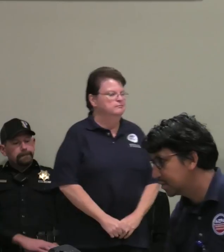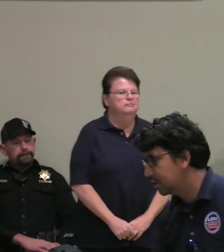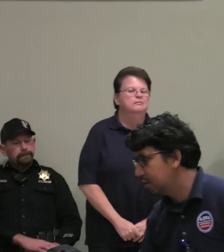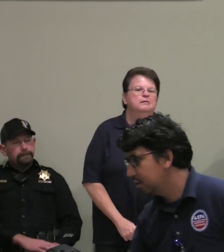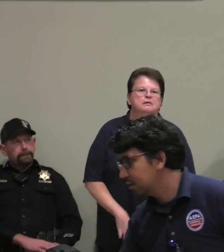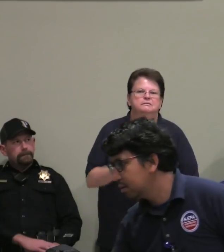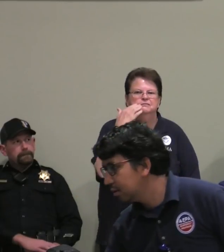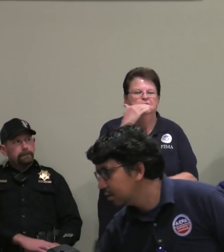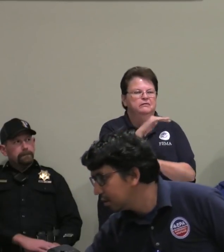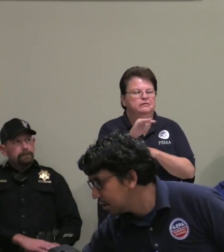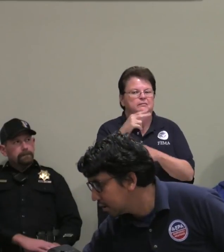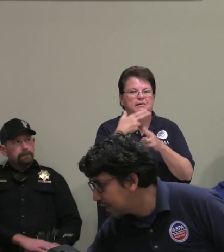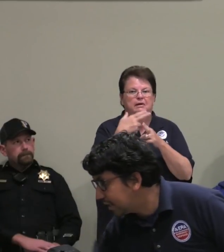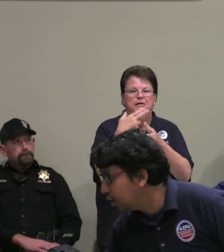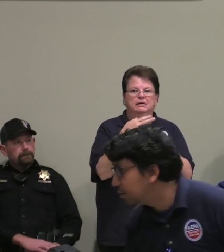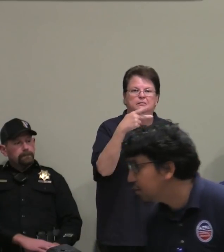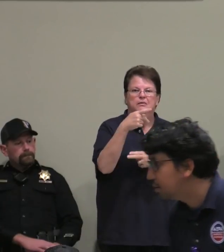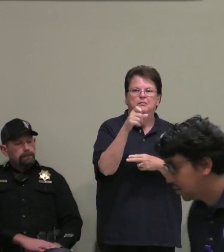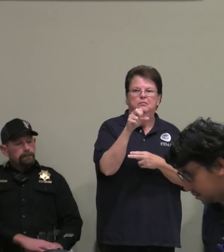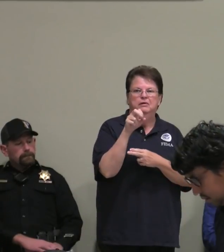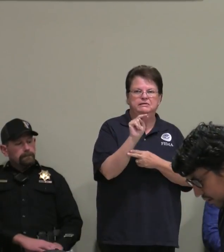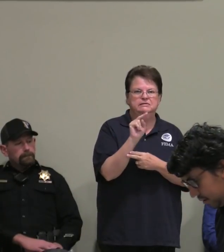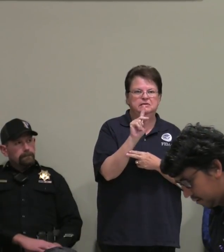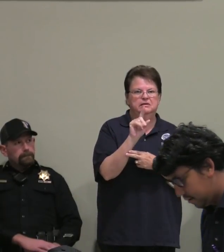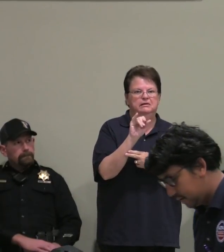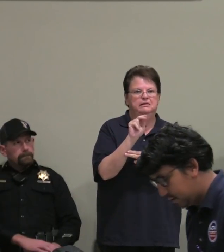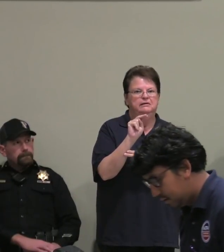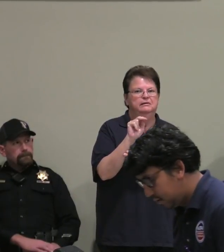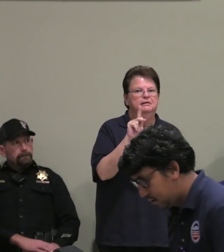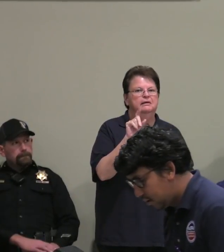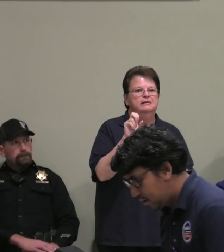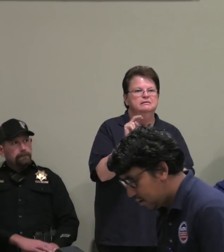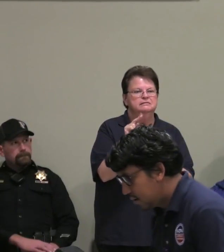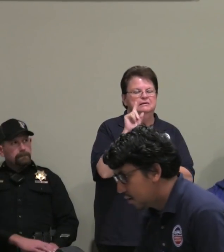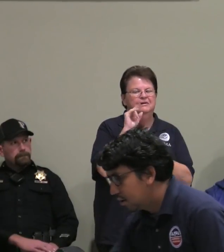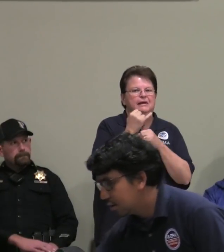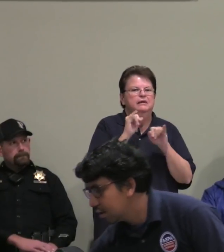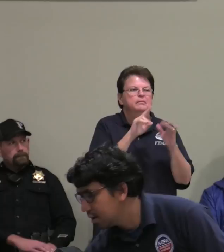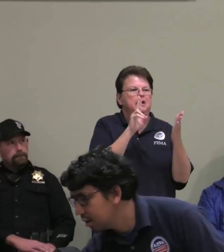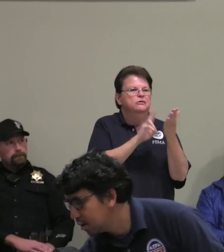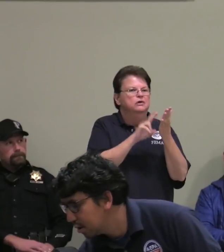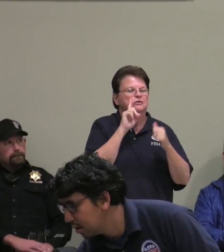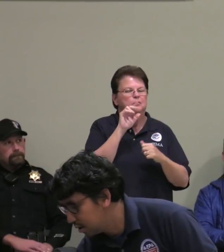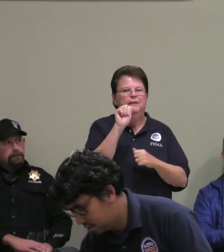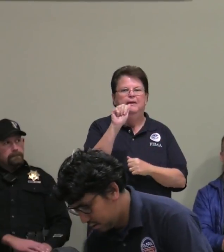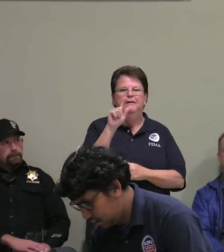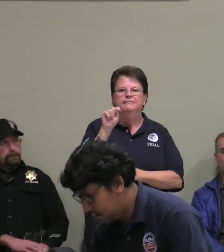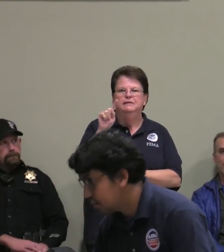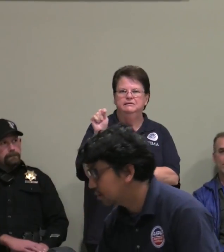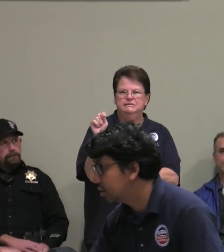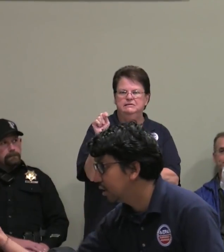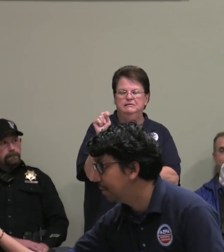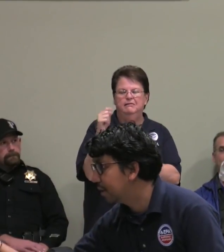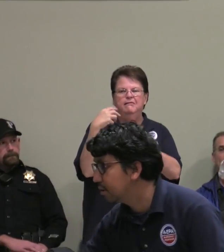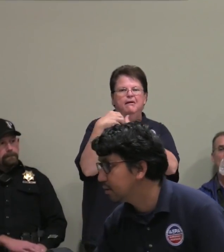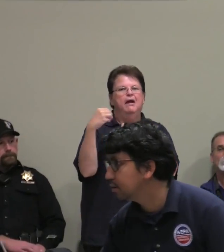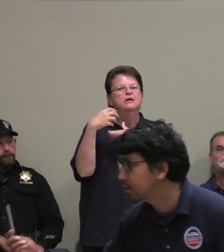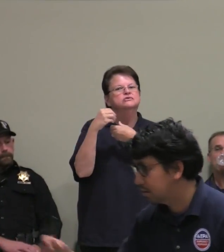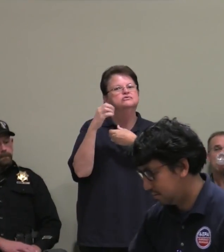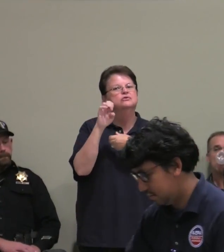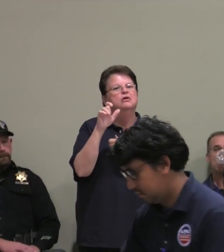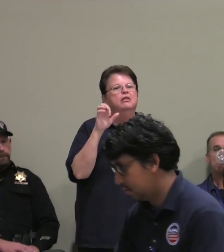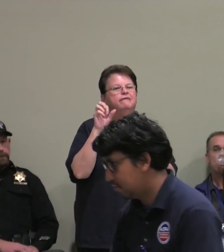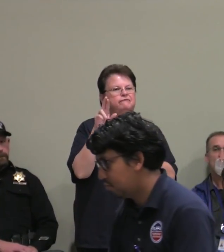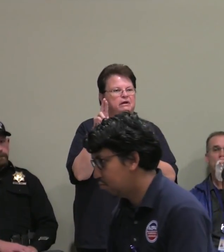Good evening. My name is Preston Dickinson. I am an independent contractor with AT&T's External Affairs Organization.